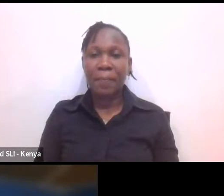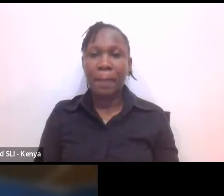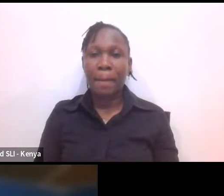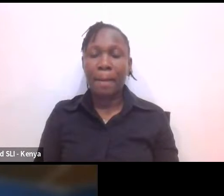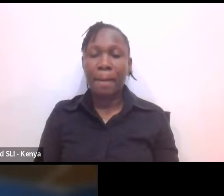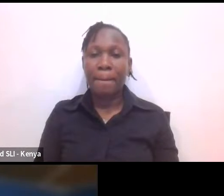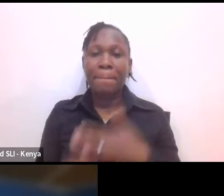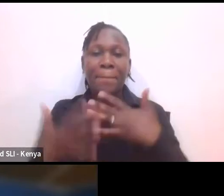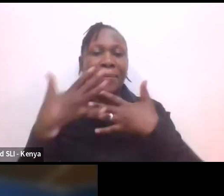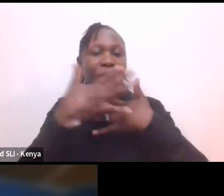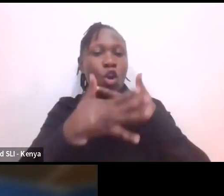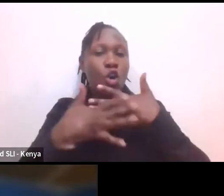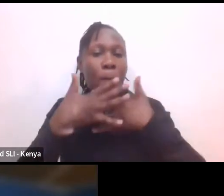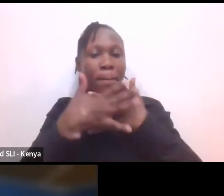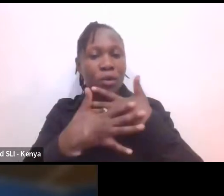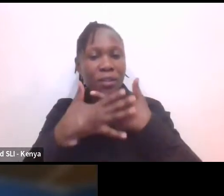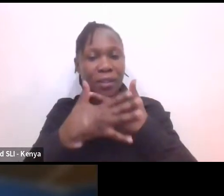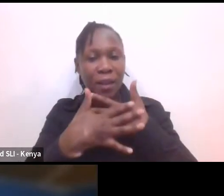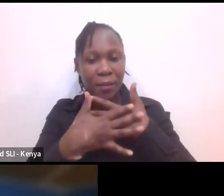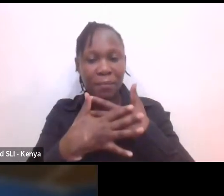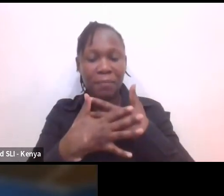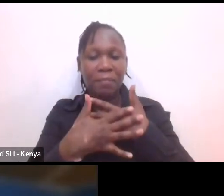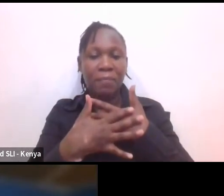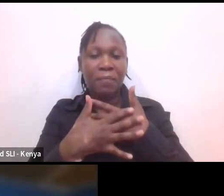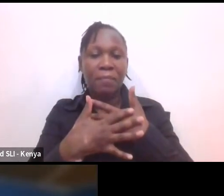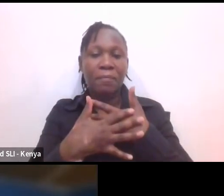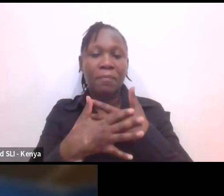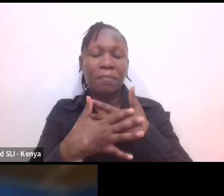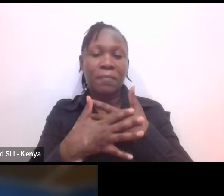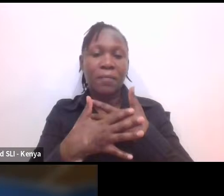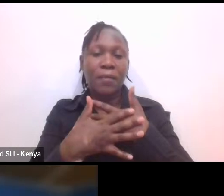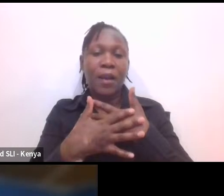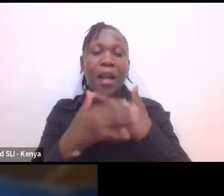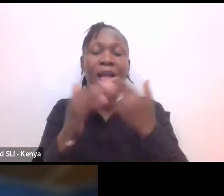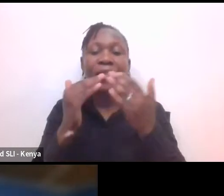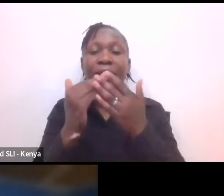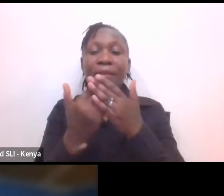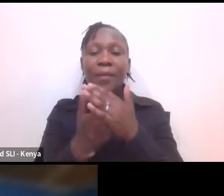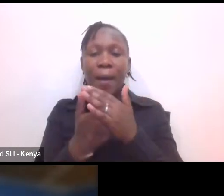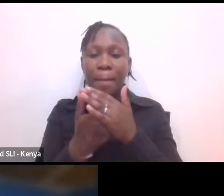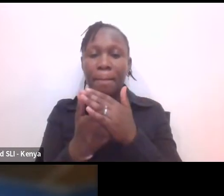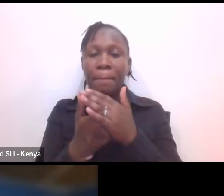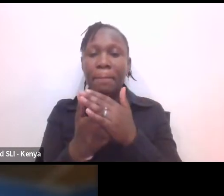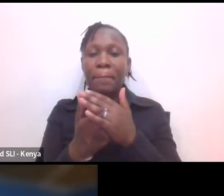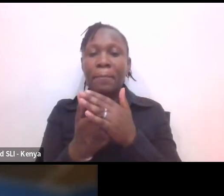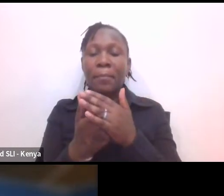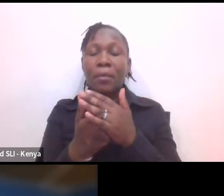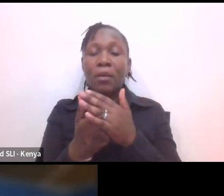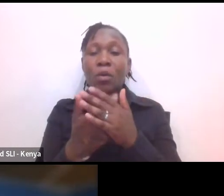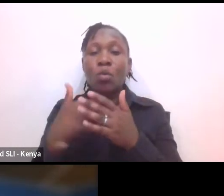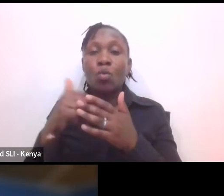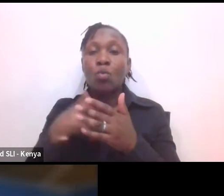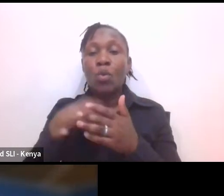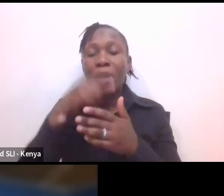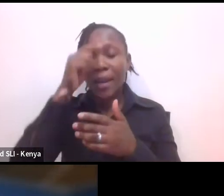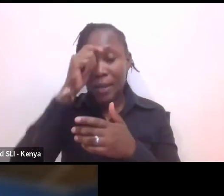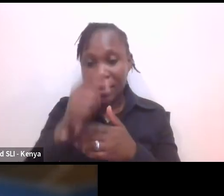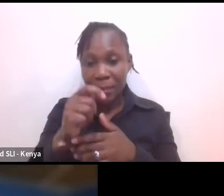Computers and compost. Someone I much respect recently remarked that only 2 things matter